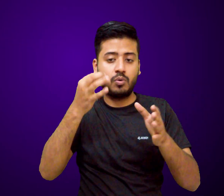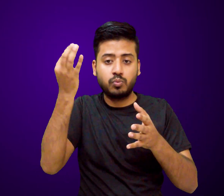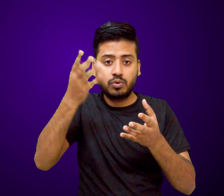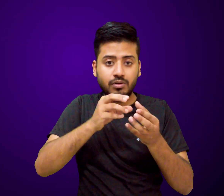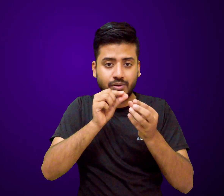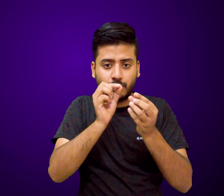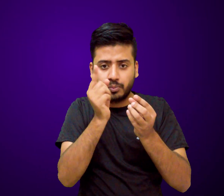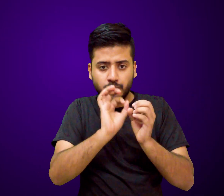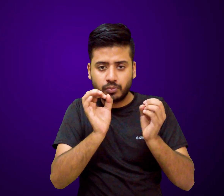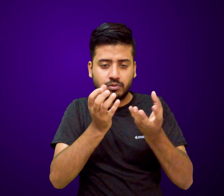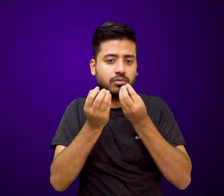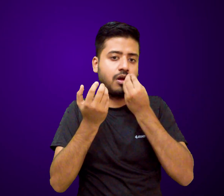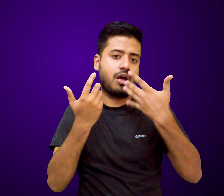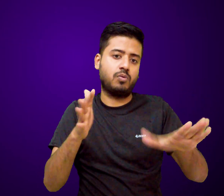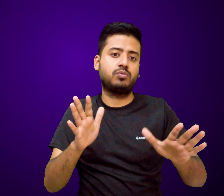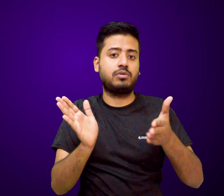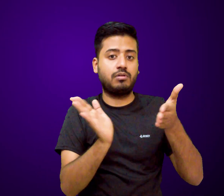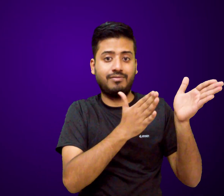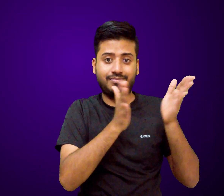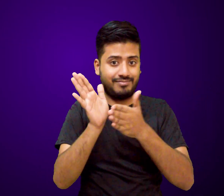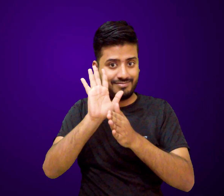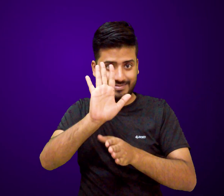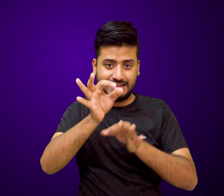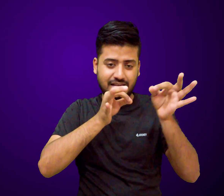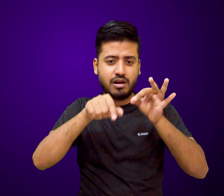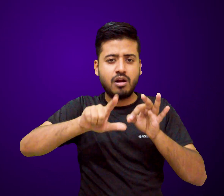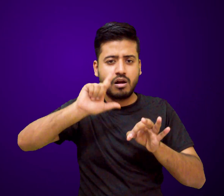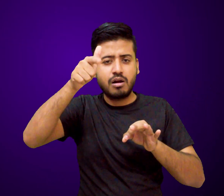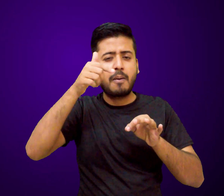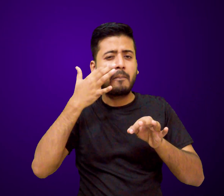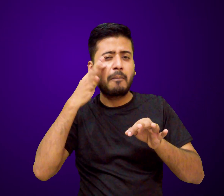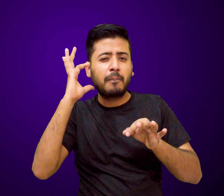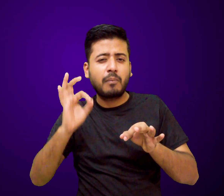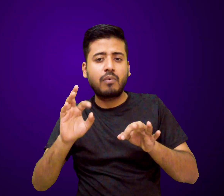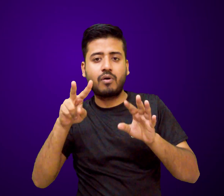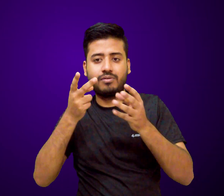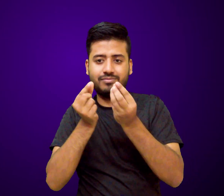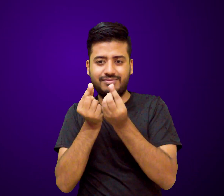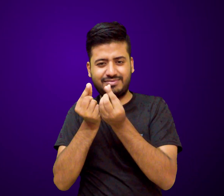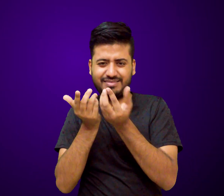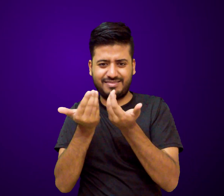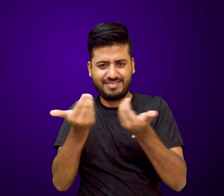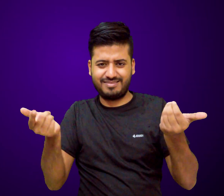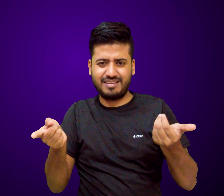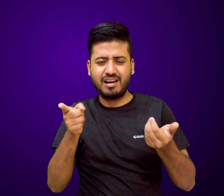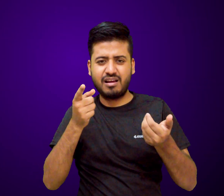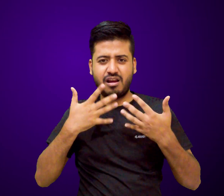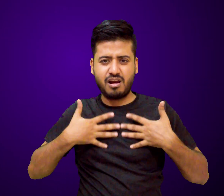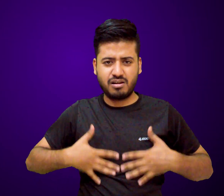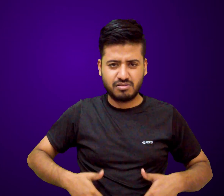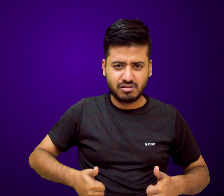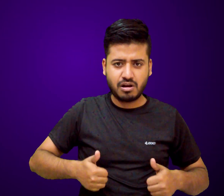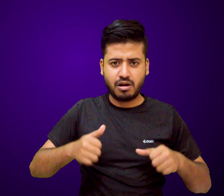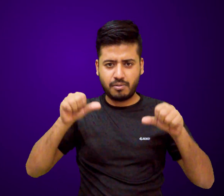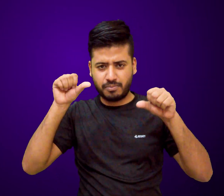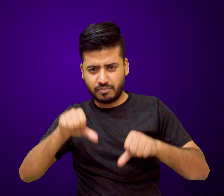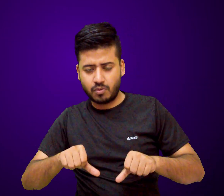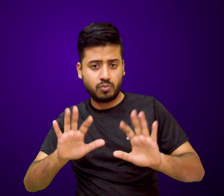that have sprouted can cause you to ingest excessive amounts of these compounds. Symptoms typically appear within a few hours to up to 1